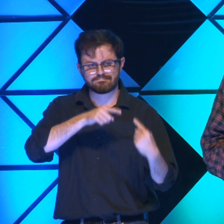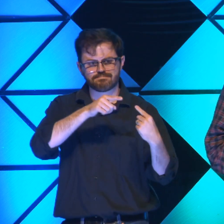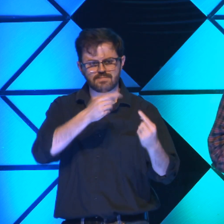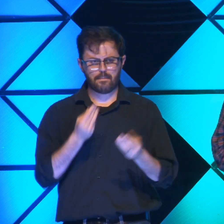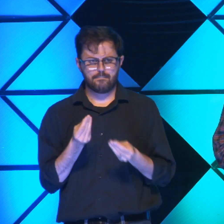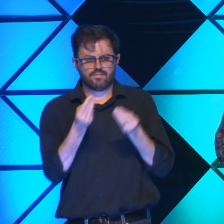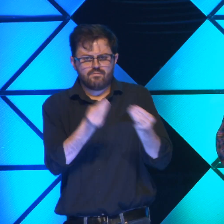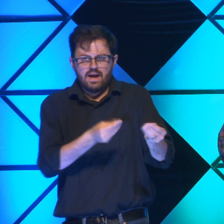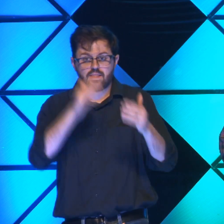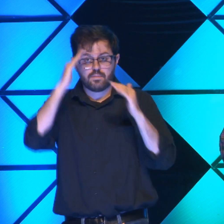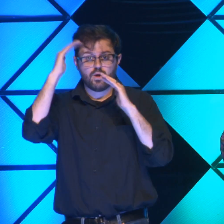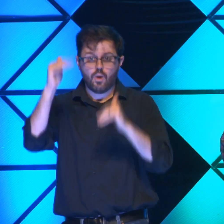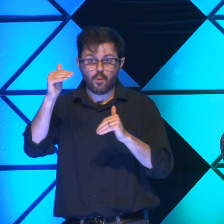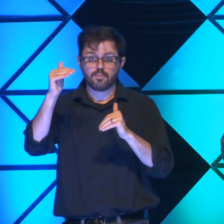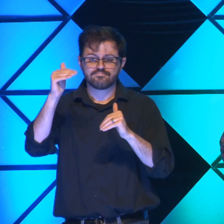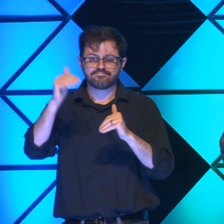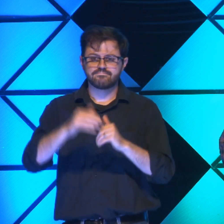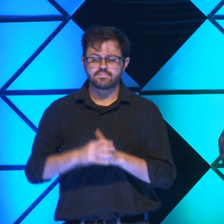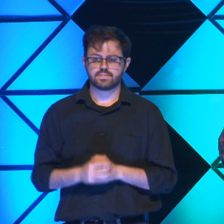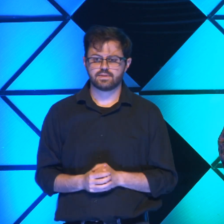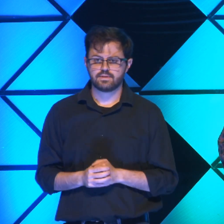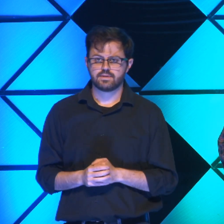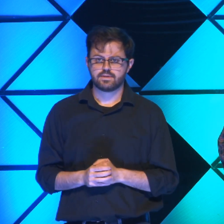Amy and I